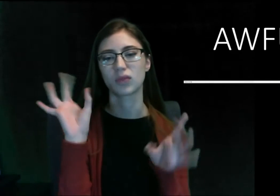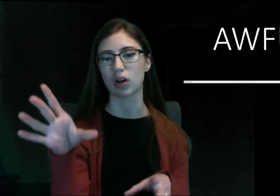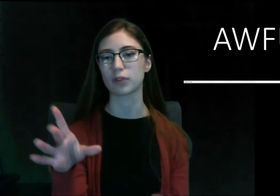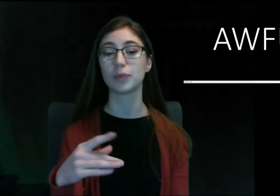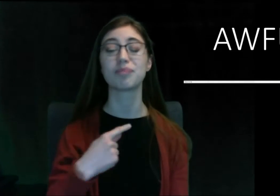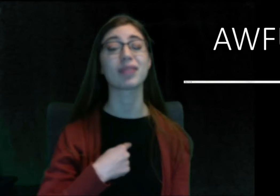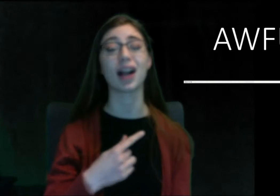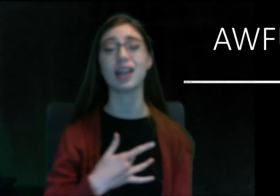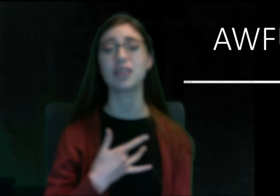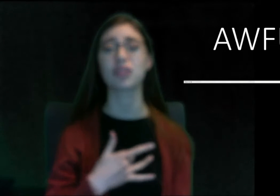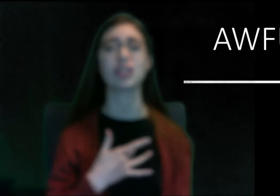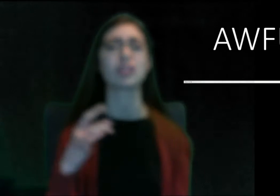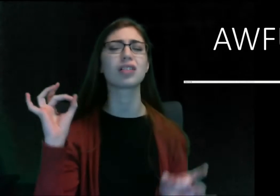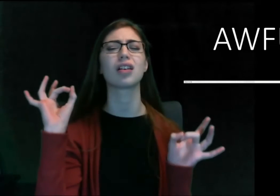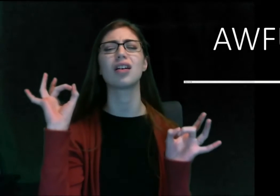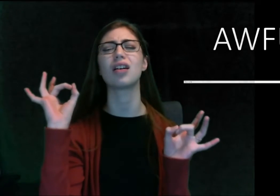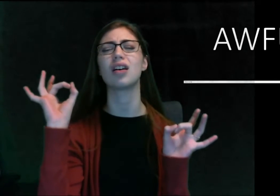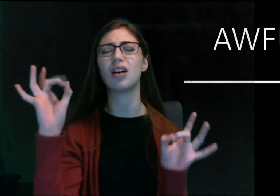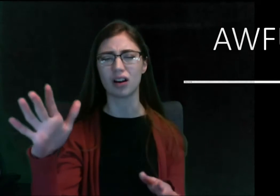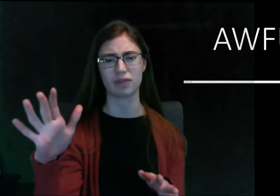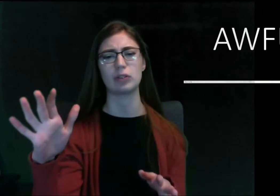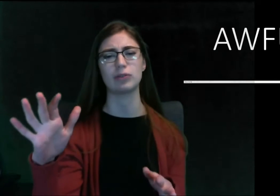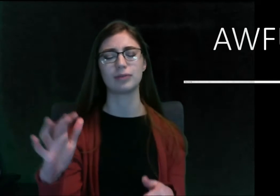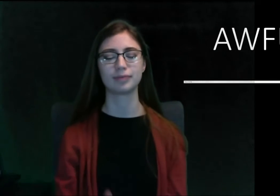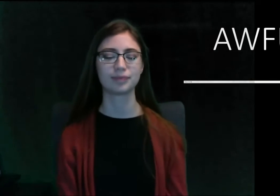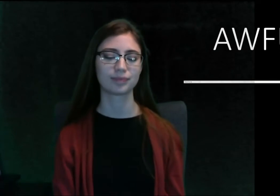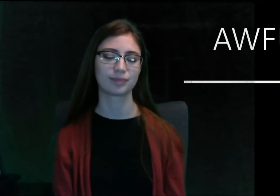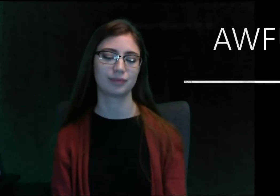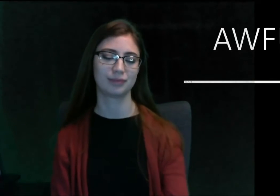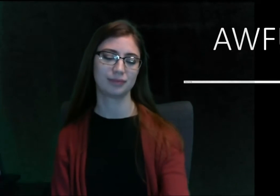awful. I feel awful.